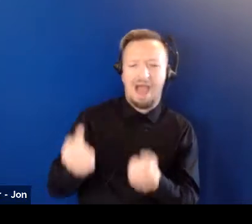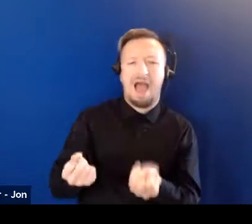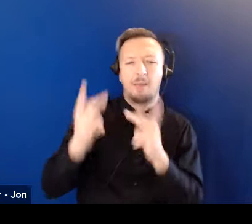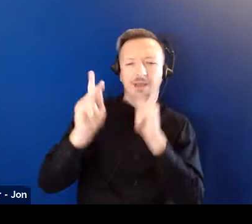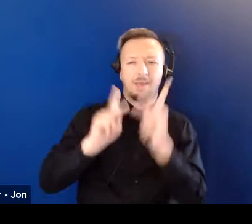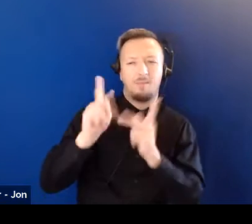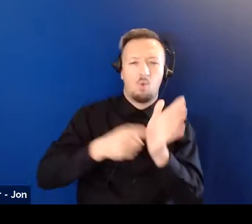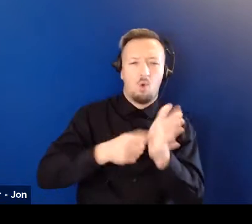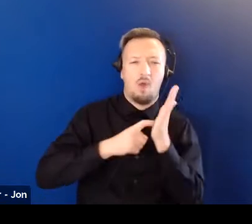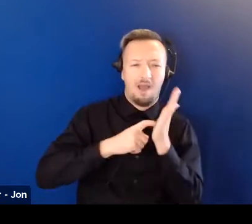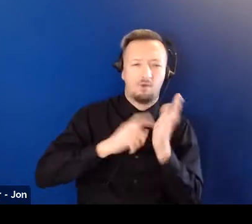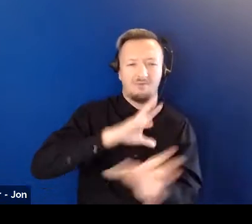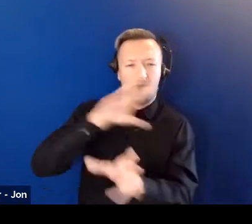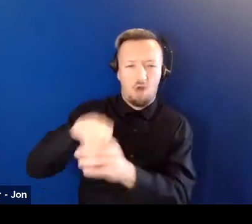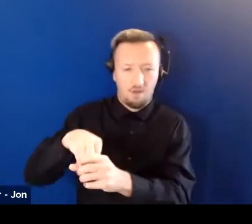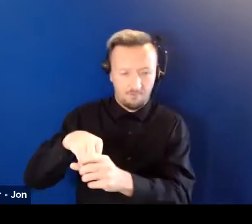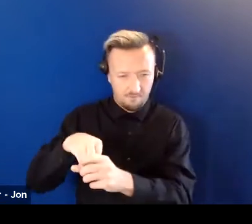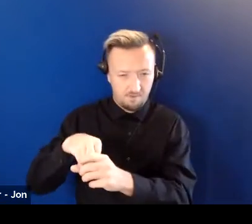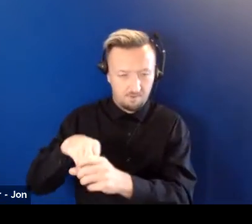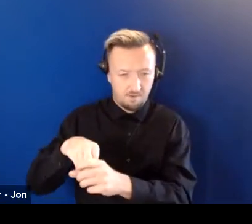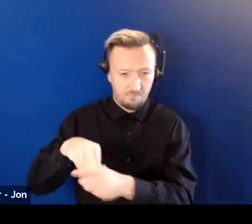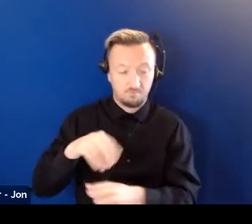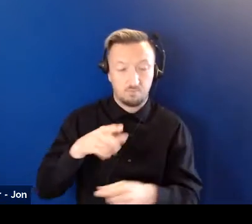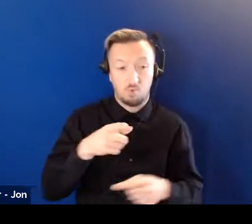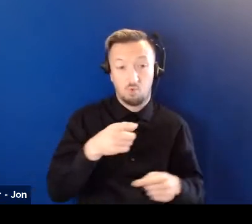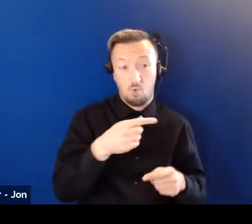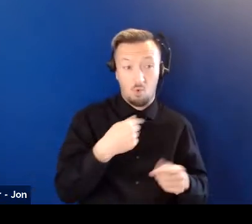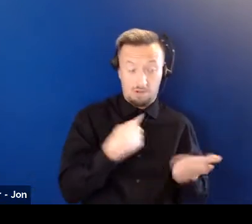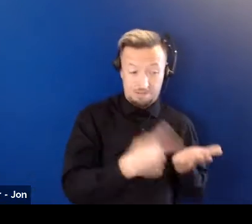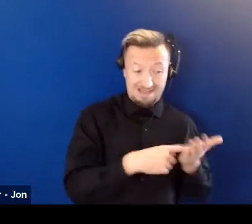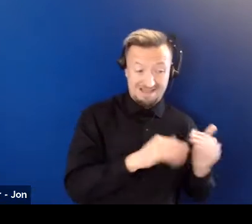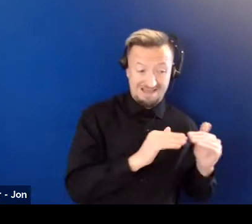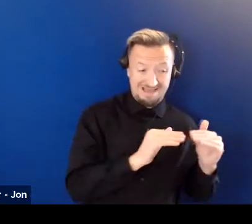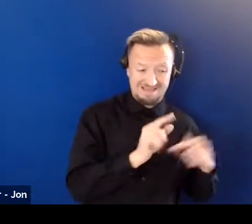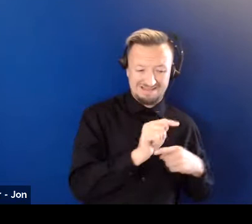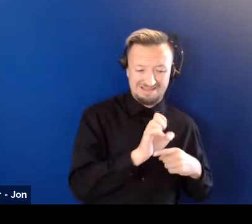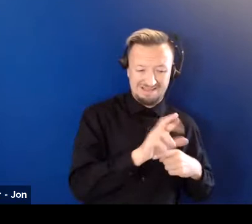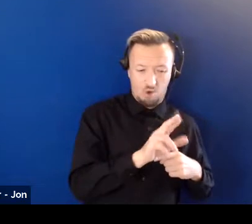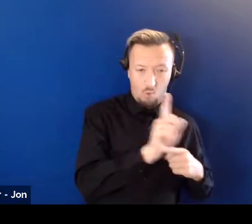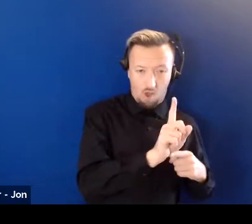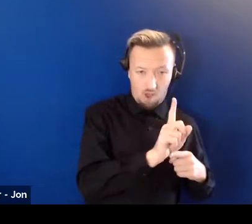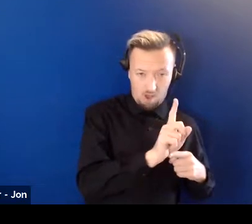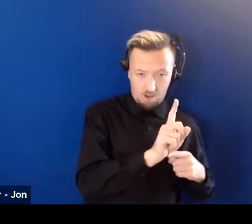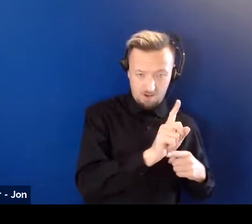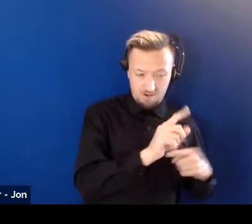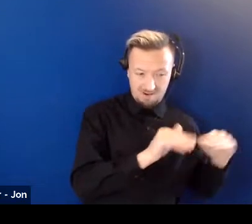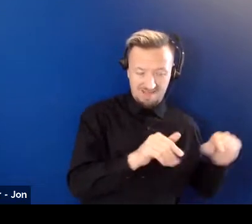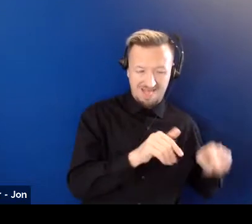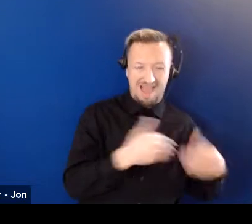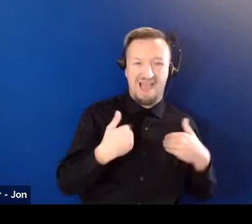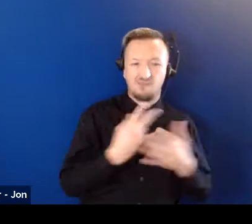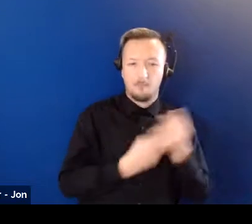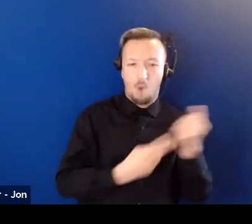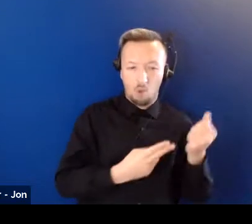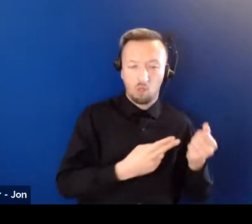project? And so you heard us talk about tier 1 sites. Those tier 1 sites have both the control group and the